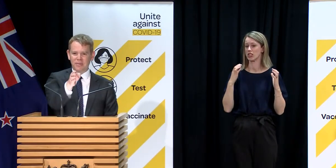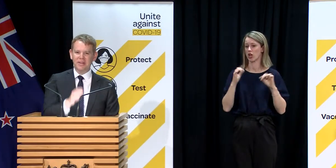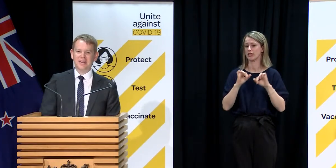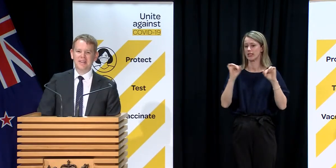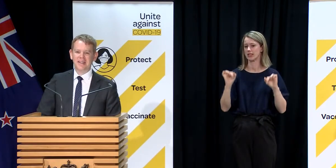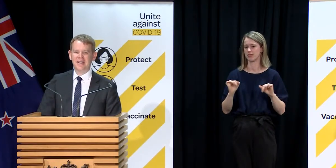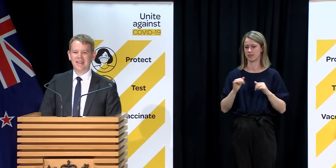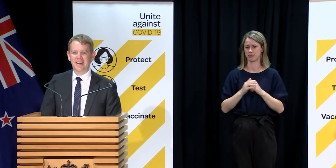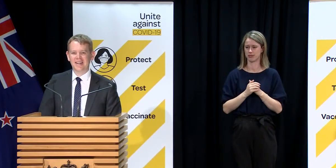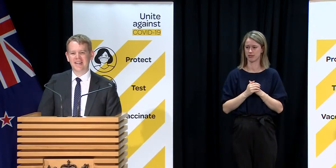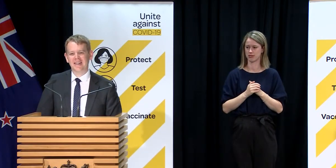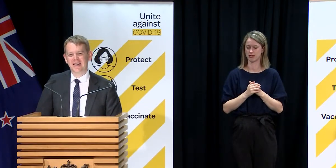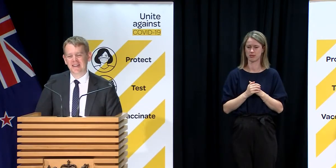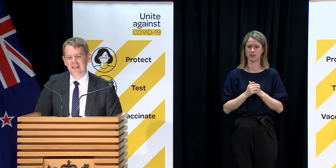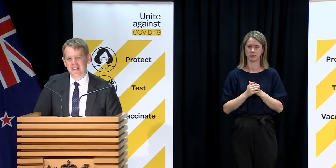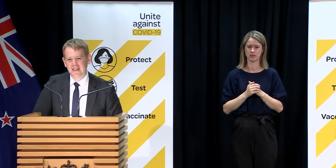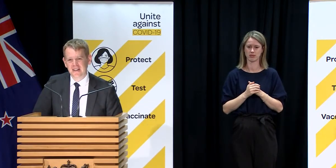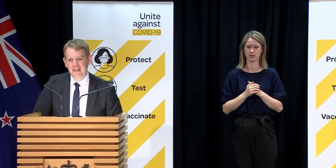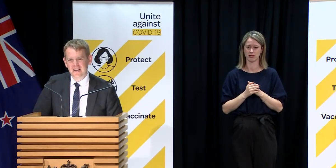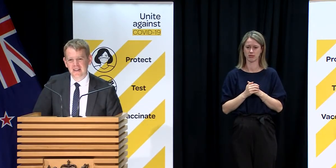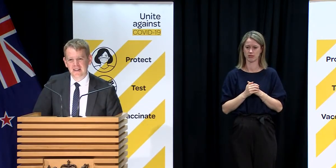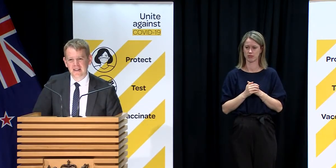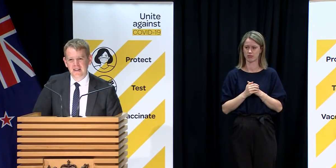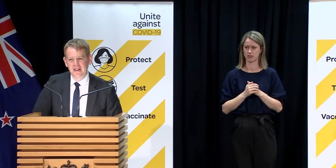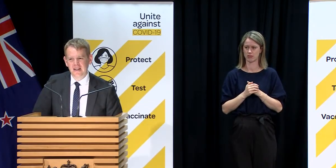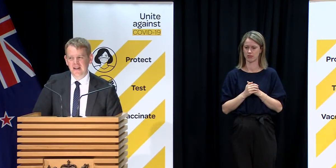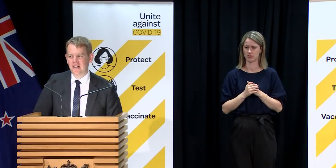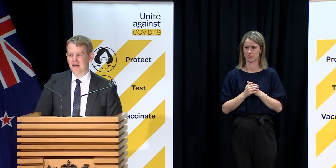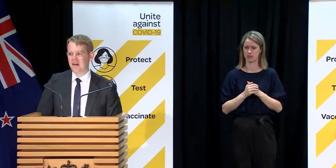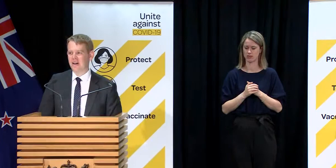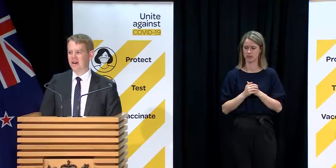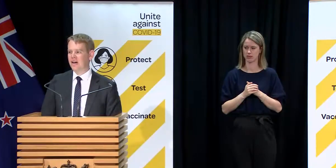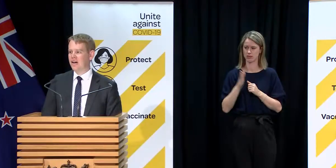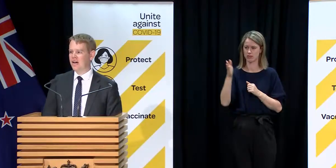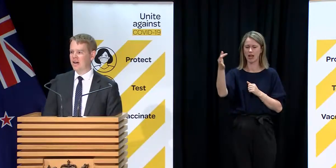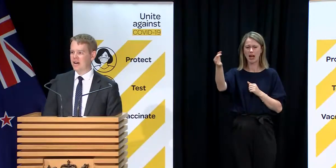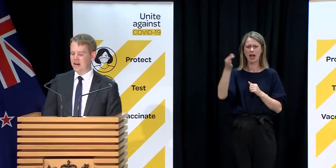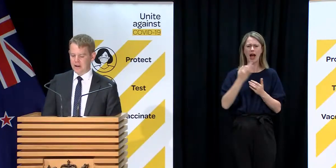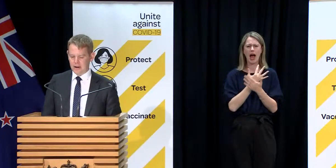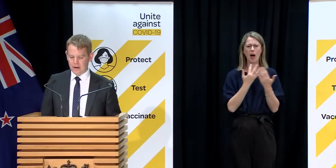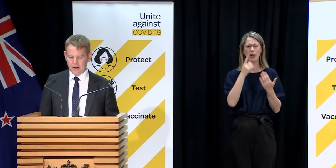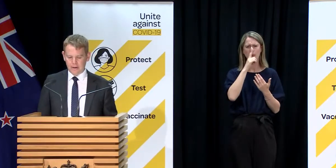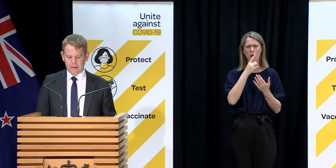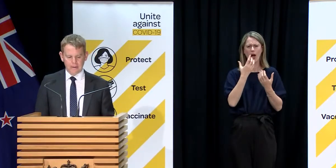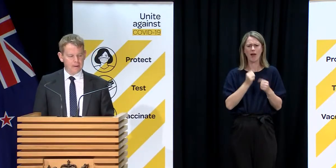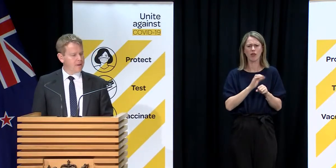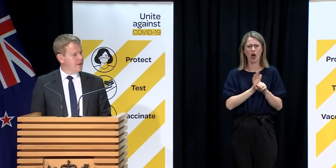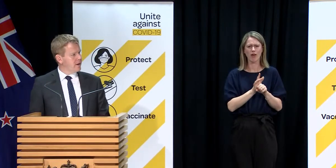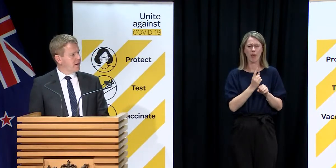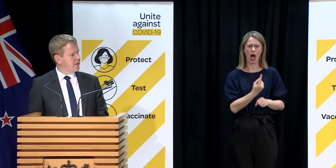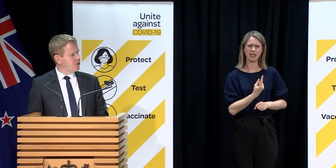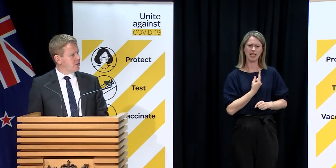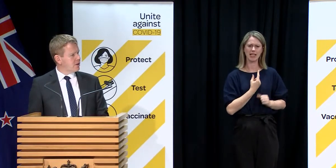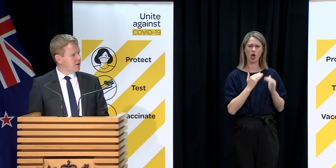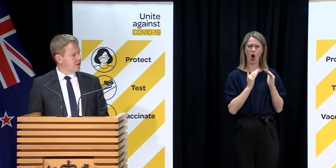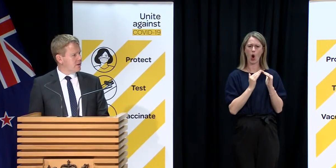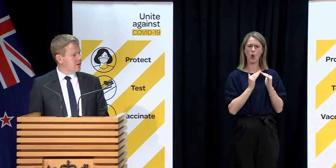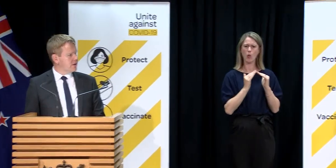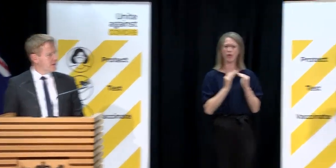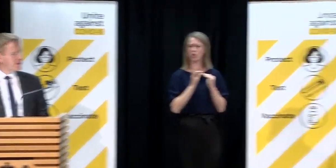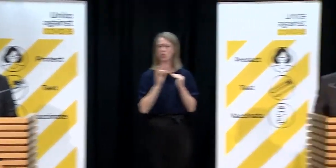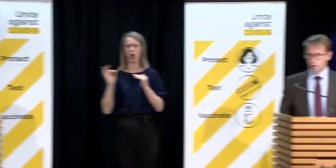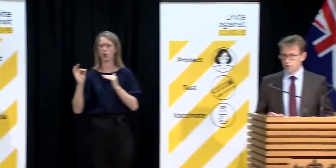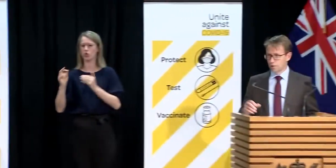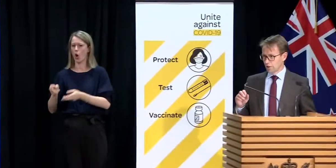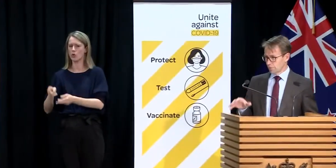the system. How many COVID cases are isolating at home? How many people with COVID are isolating at home? Have you got